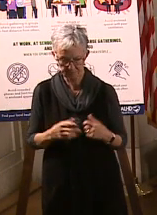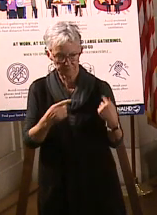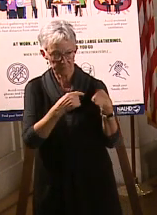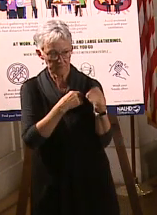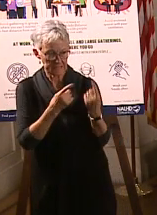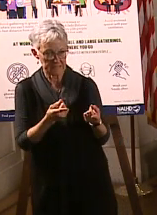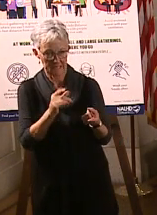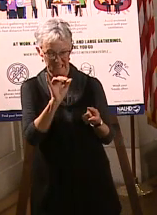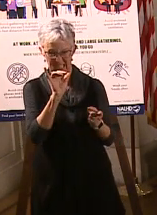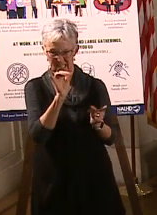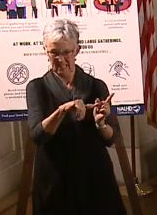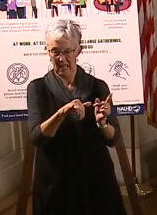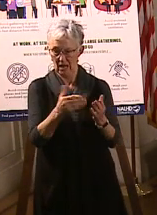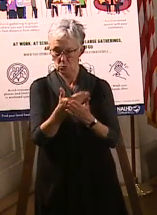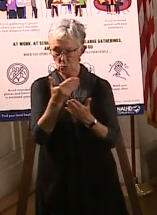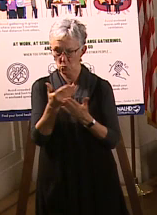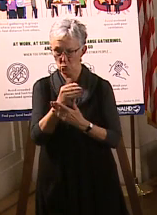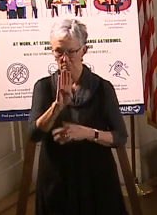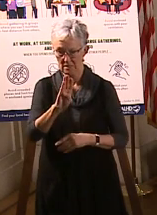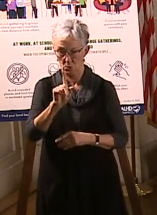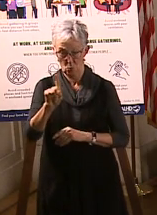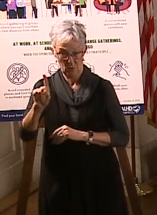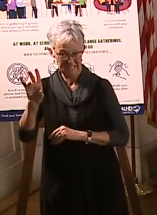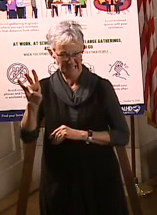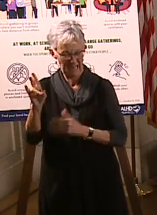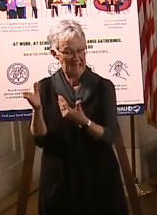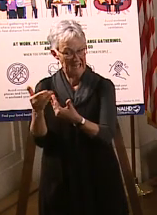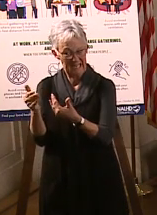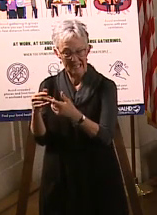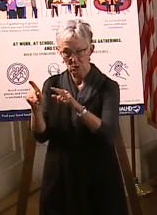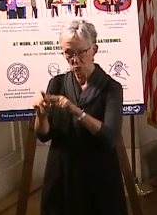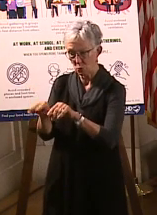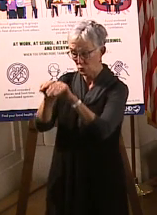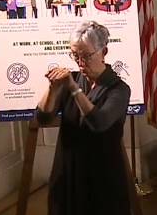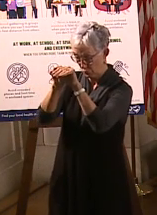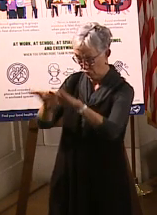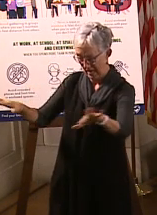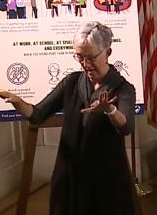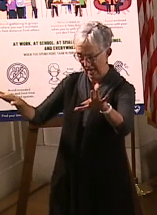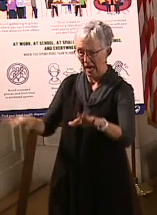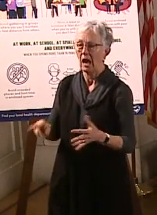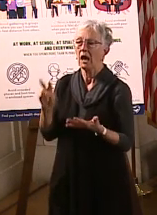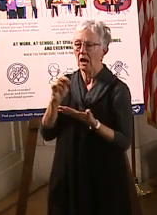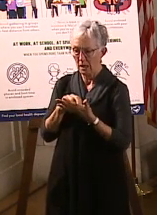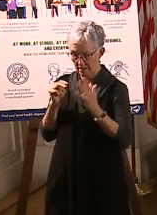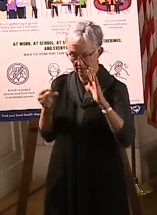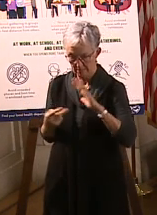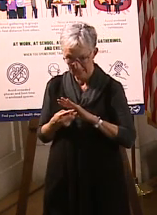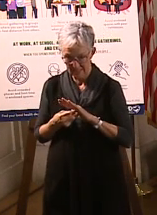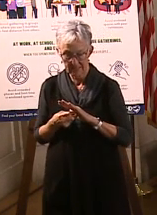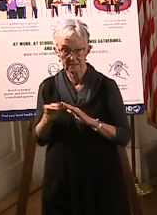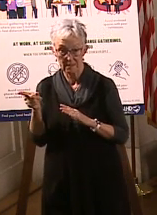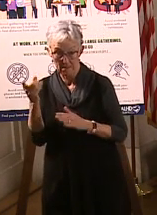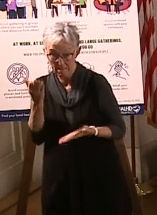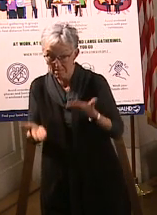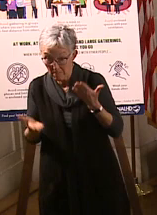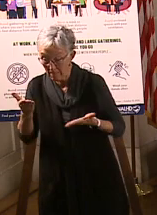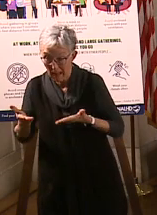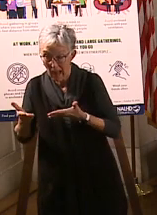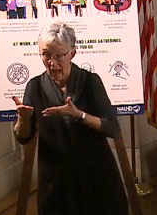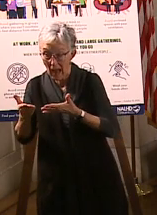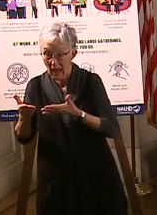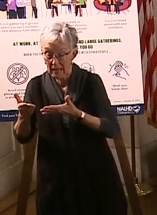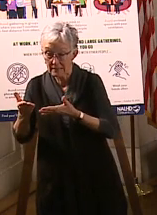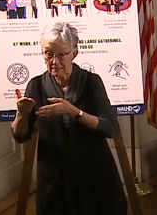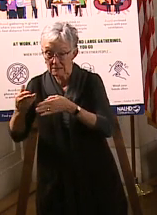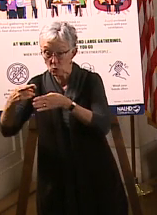more easily spread, it could possibly lead to an increase of hospitalizations, and that's why we're